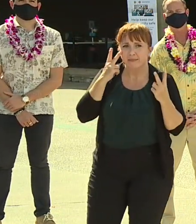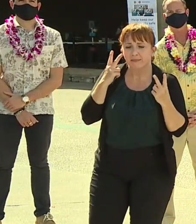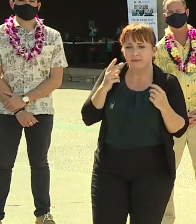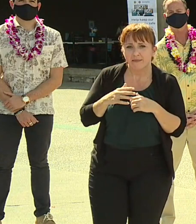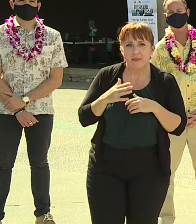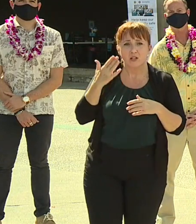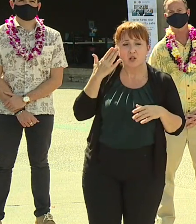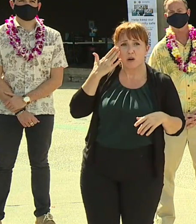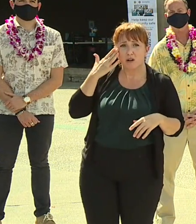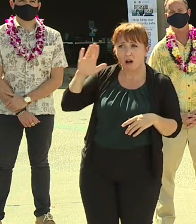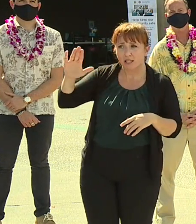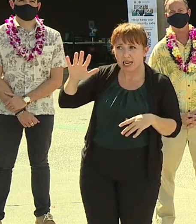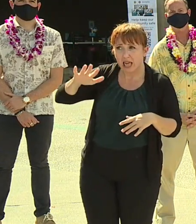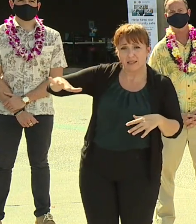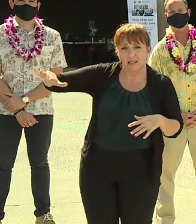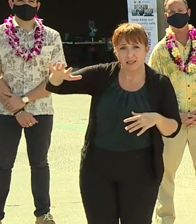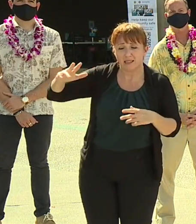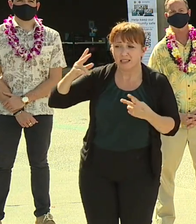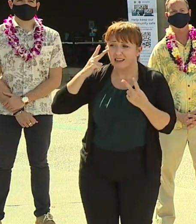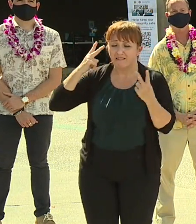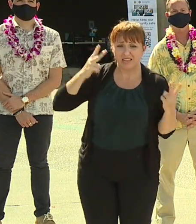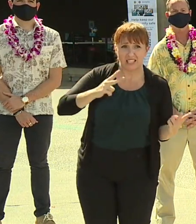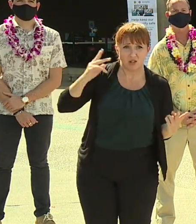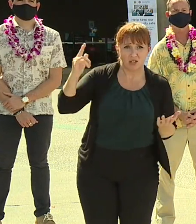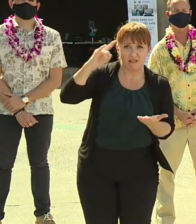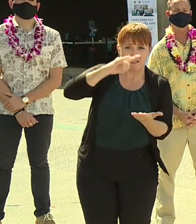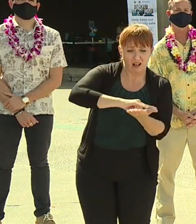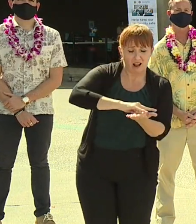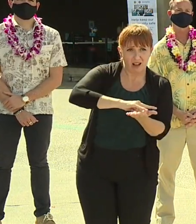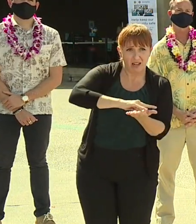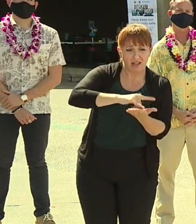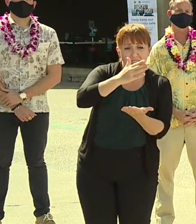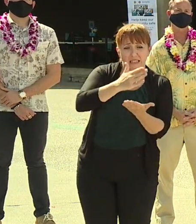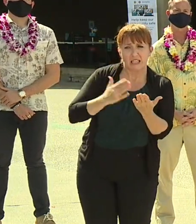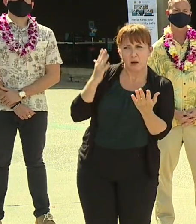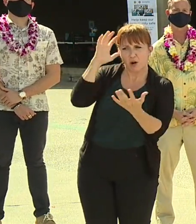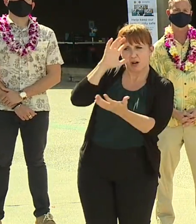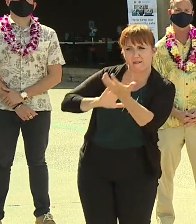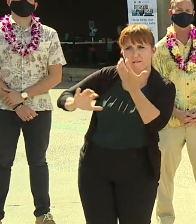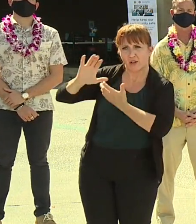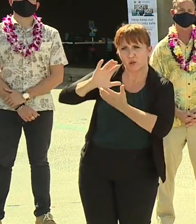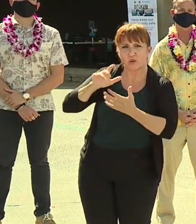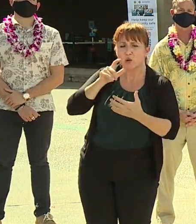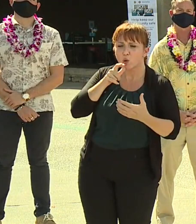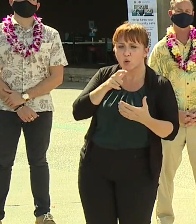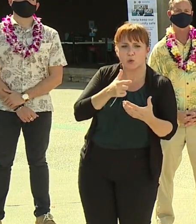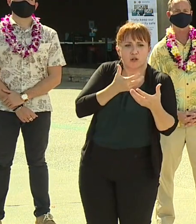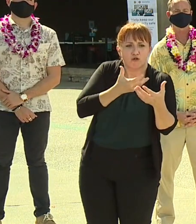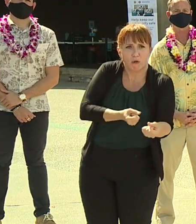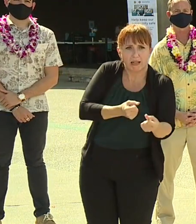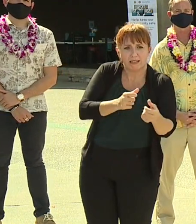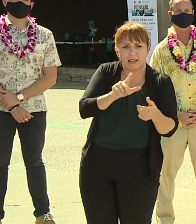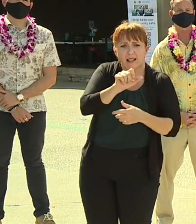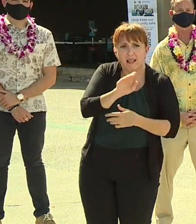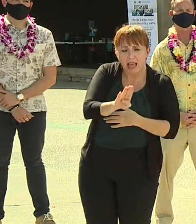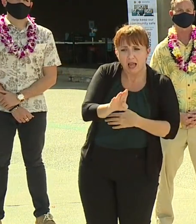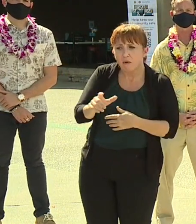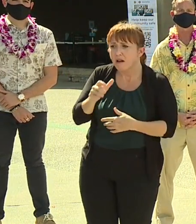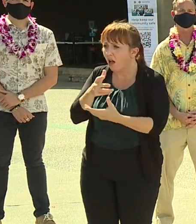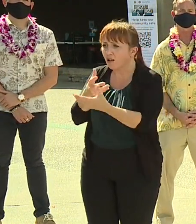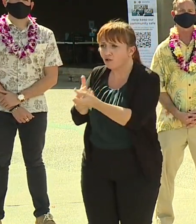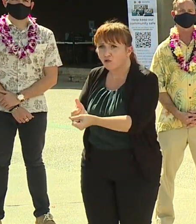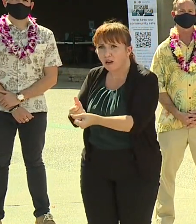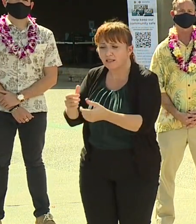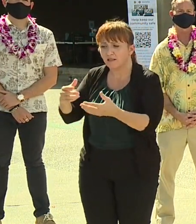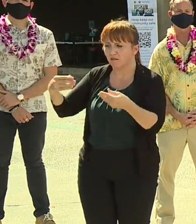the continent, there seems to be some confusion among some visitors on those trusted partners. Some people still come in without the trusted partners. What